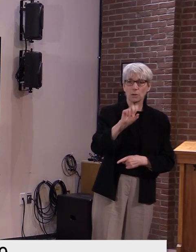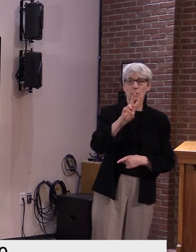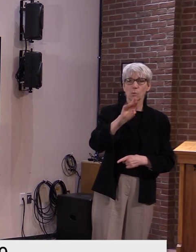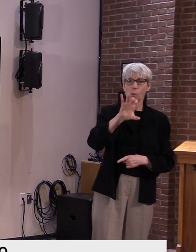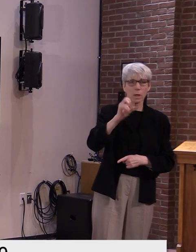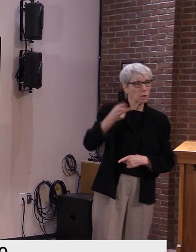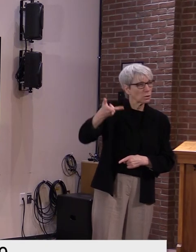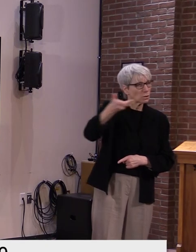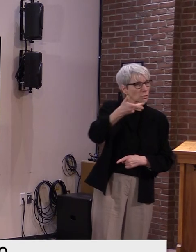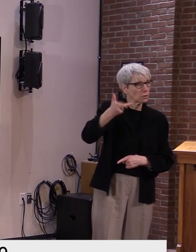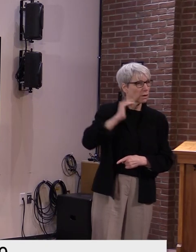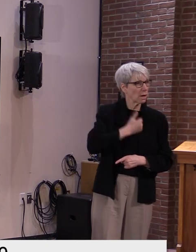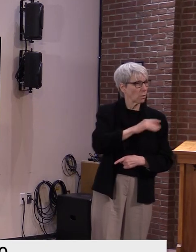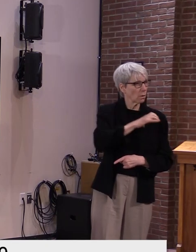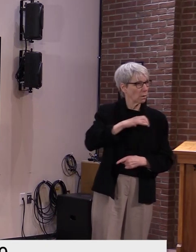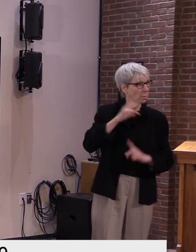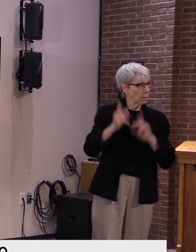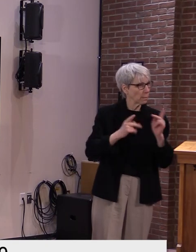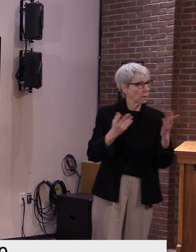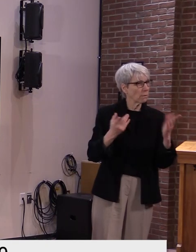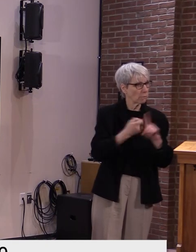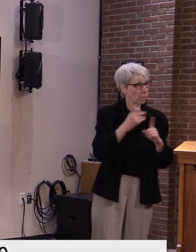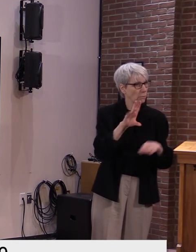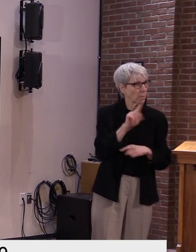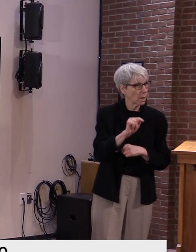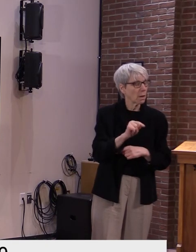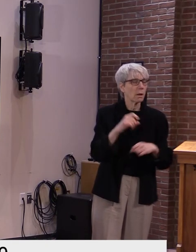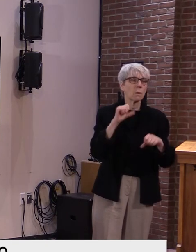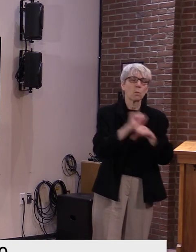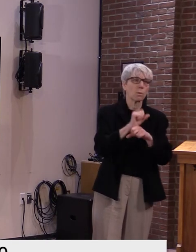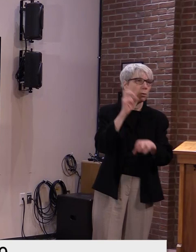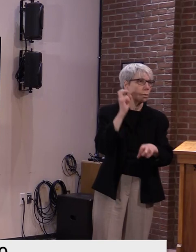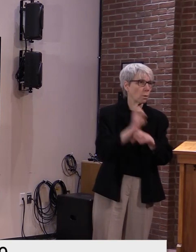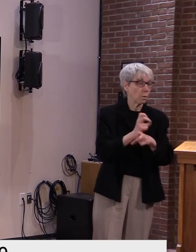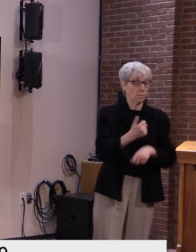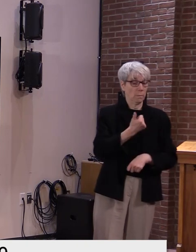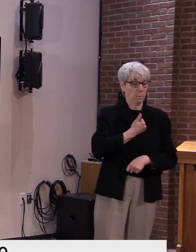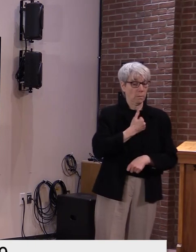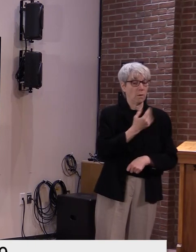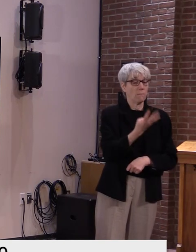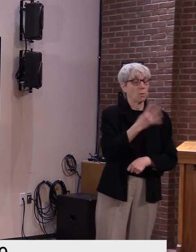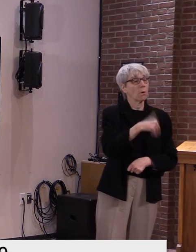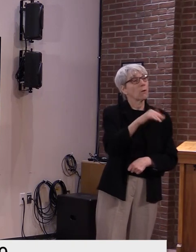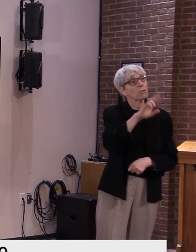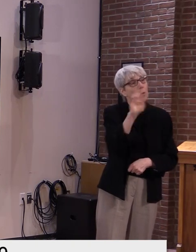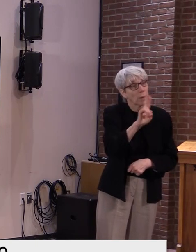forward. And myself and four other Republican governors wrote a letter